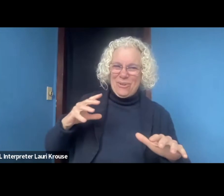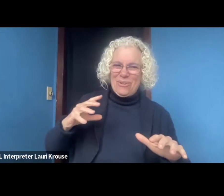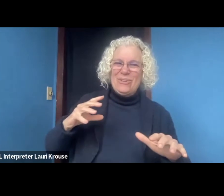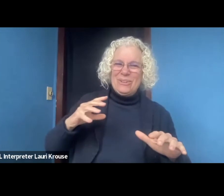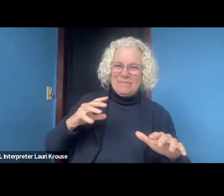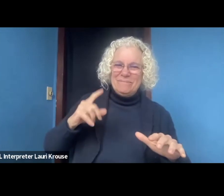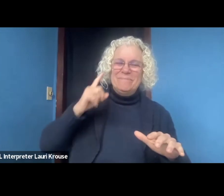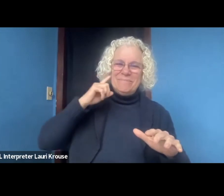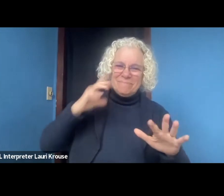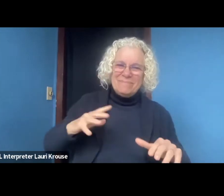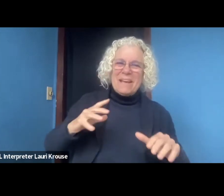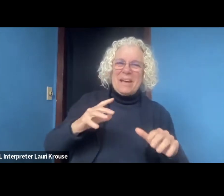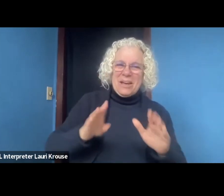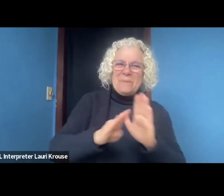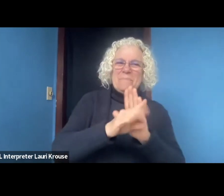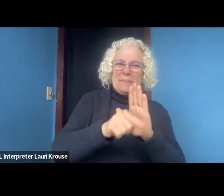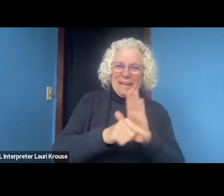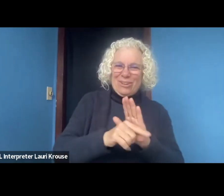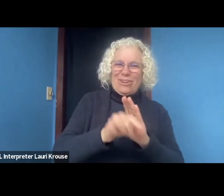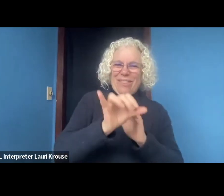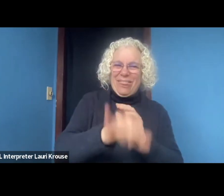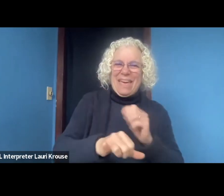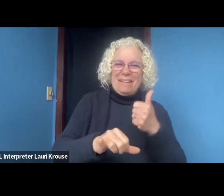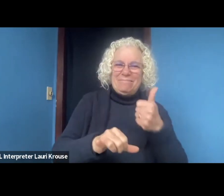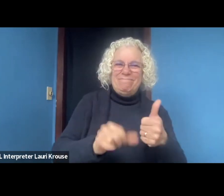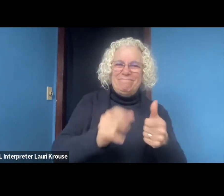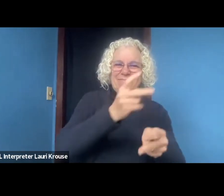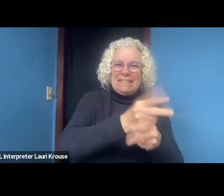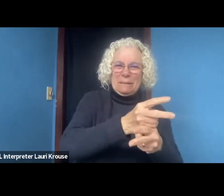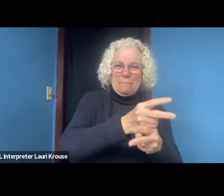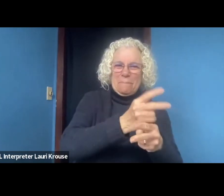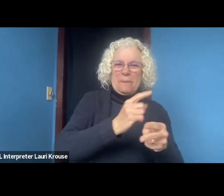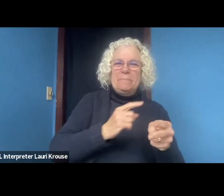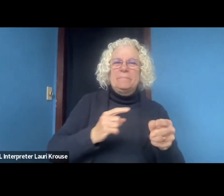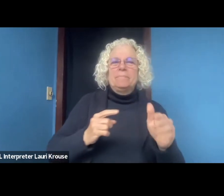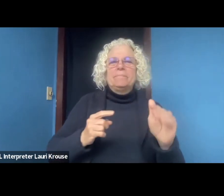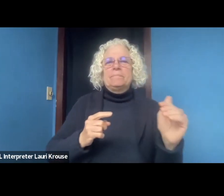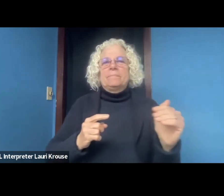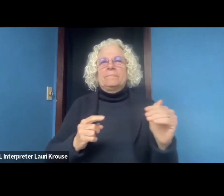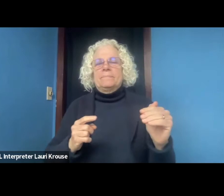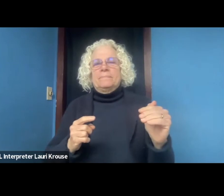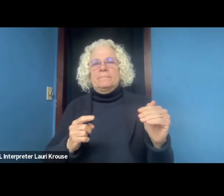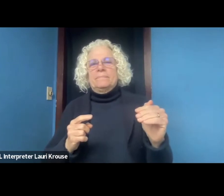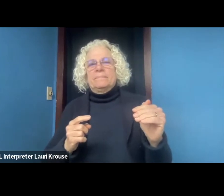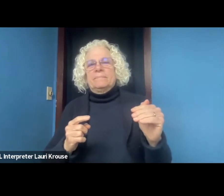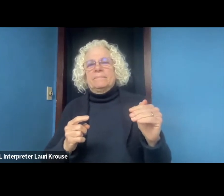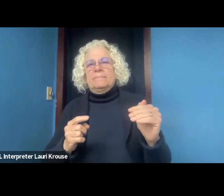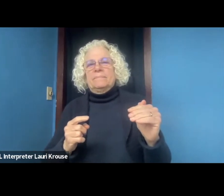other decisions? Love it. Thank you so much, whoever is doing that. Now, do we want to